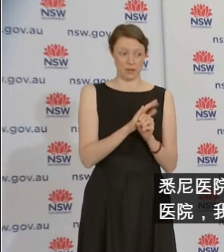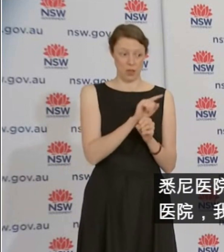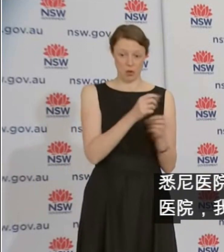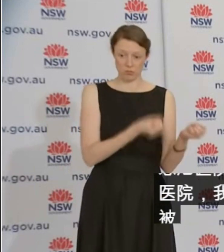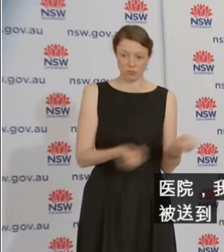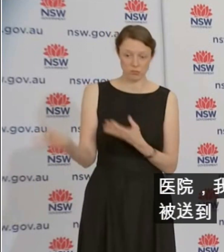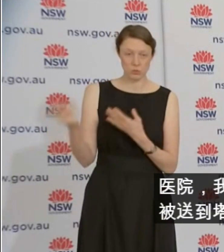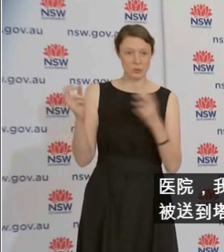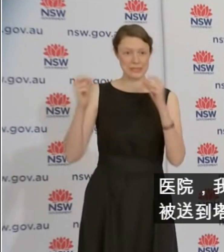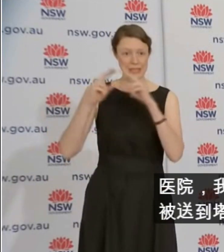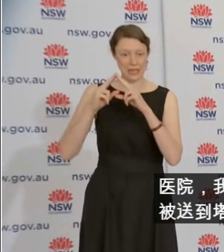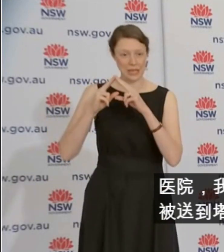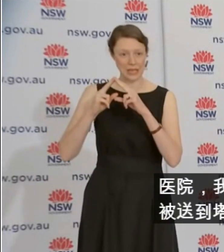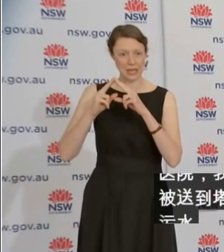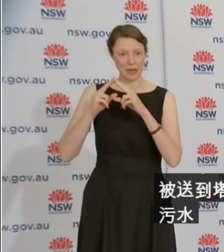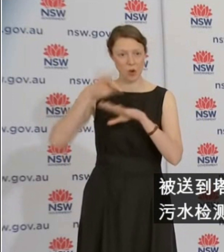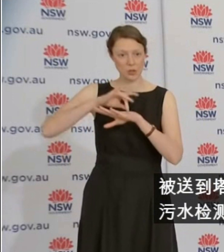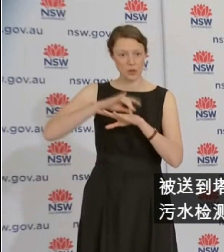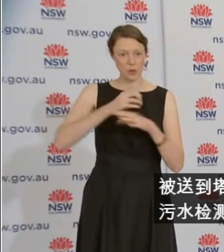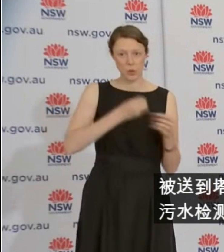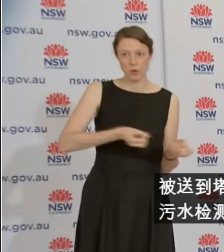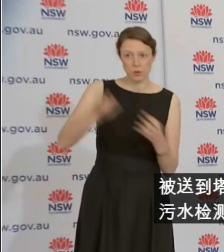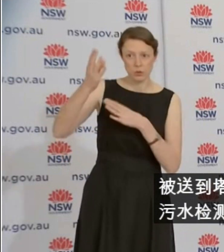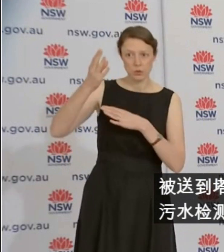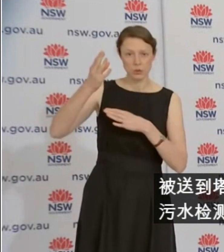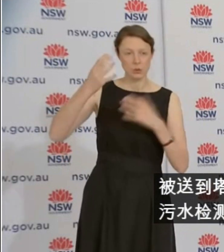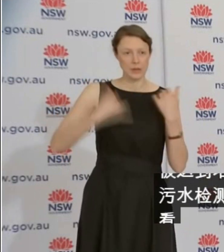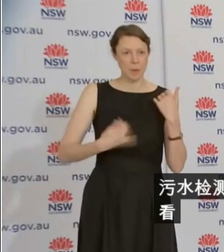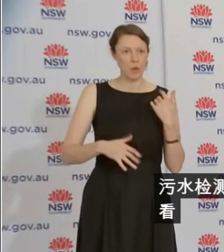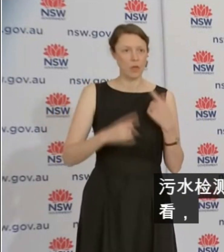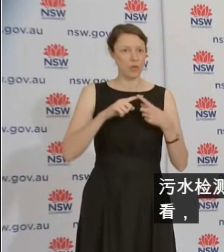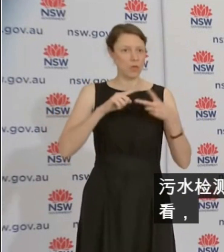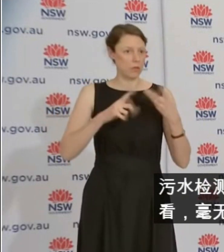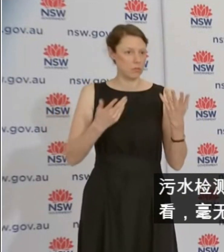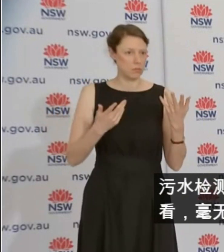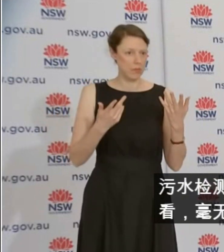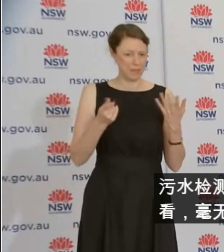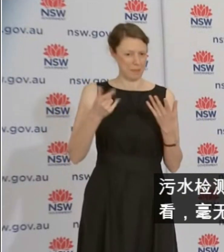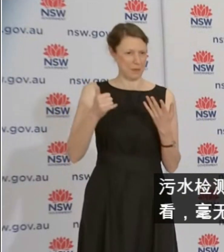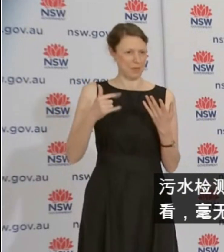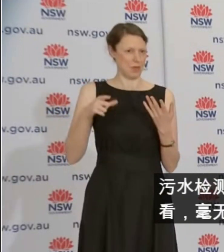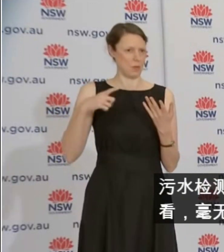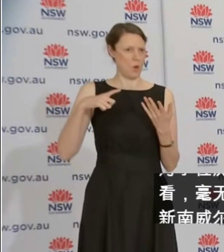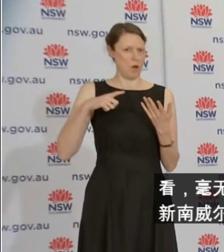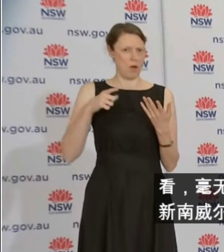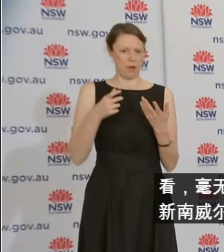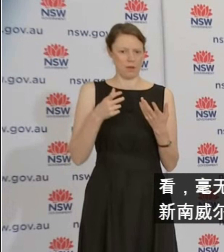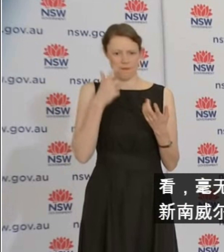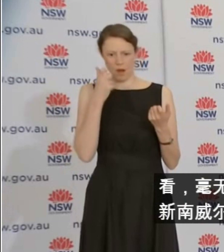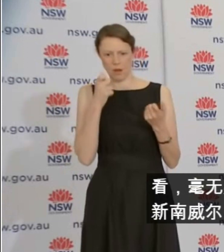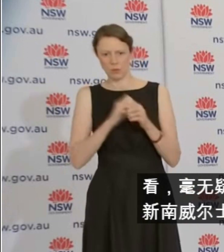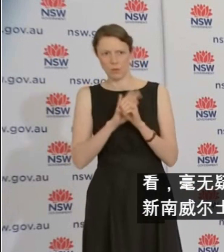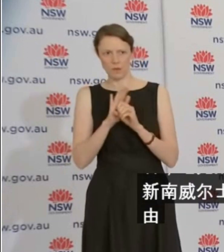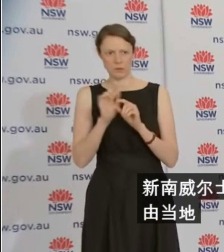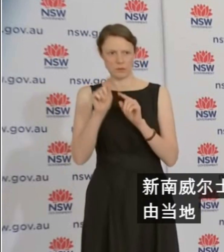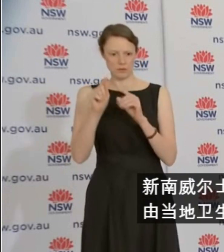that some were being sent to Tamworth, and that might be the reason for the sewage detection. Oh, look, there's no question that in regional rural New South Wales